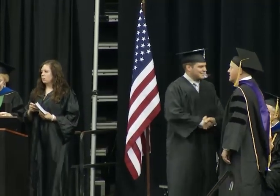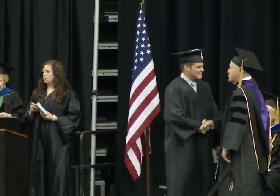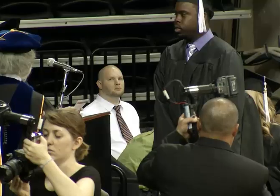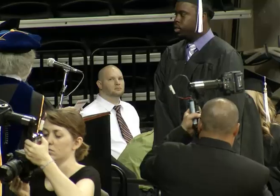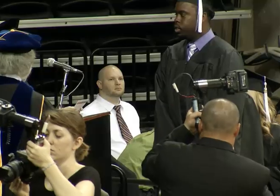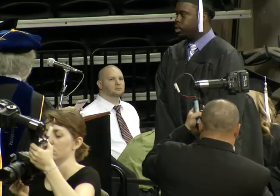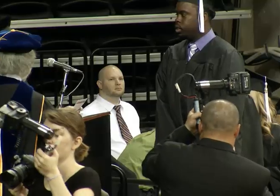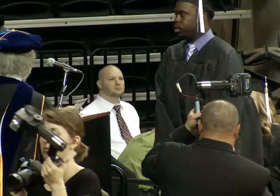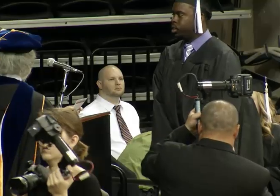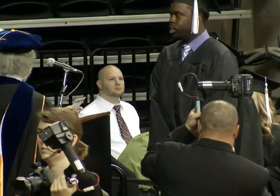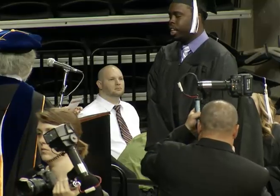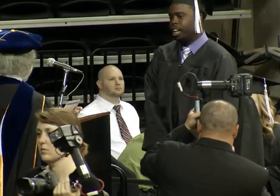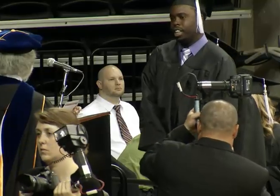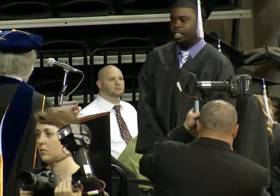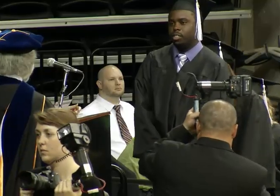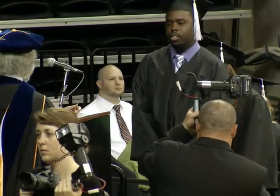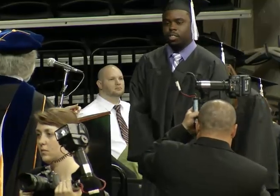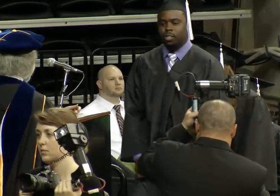David Tarnier.